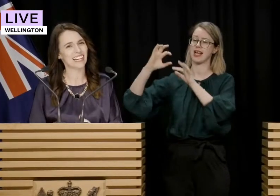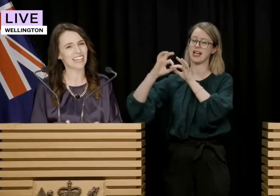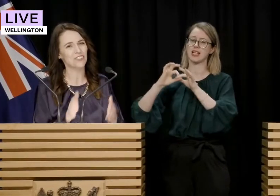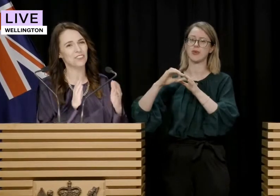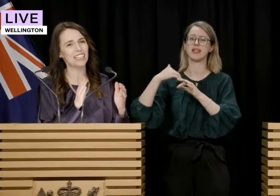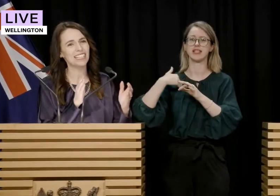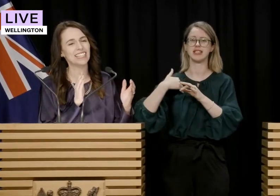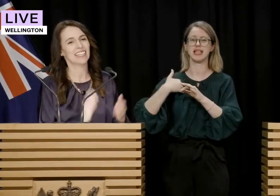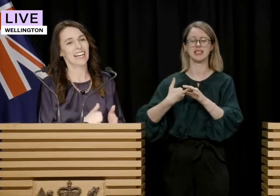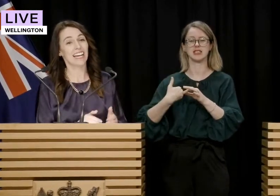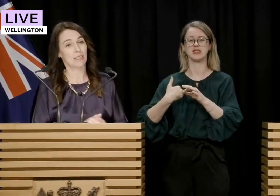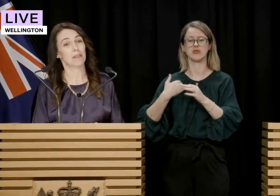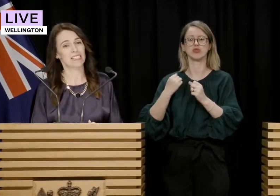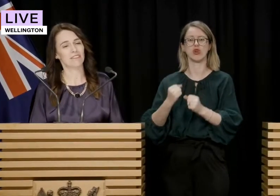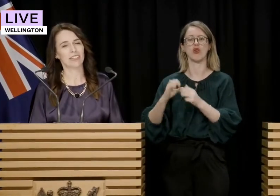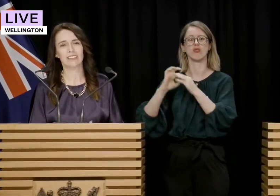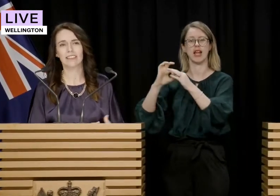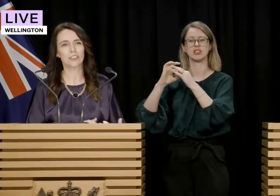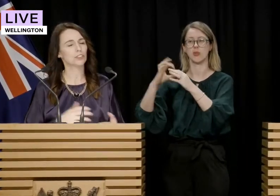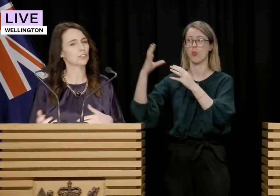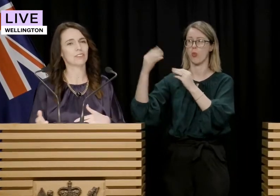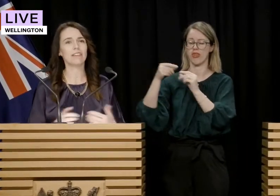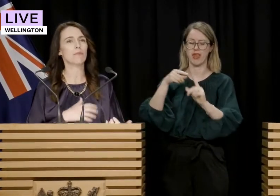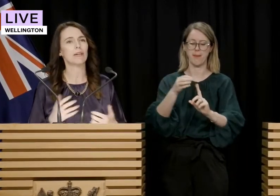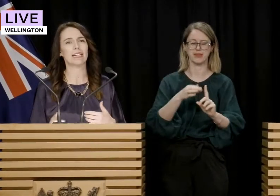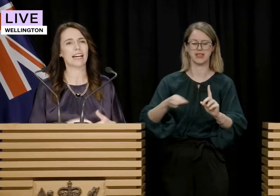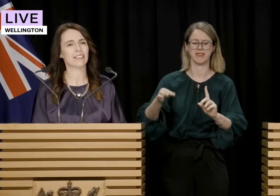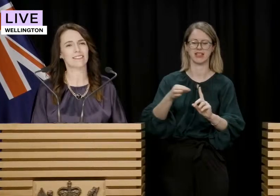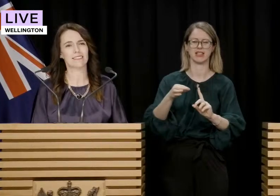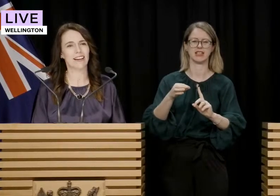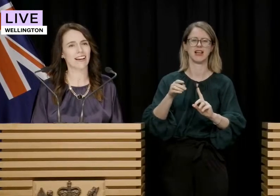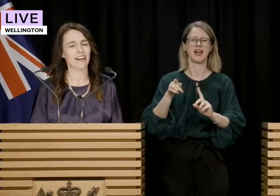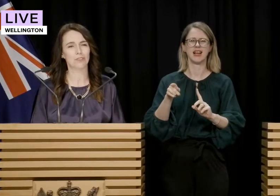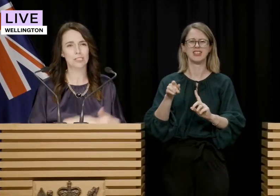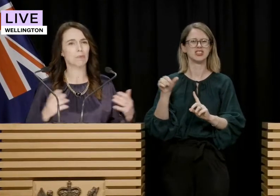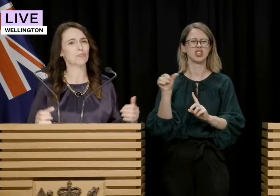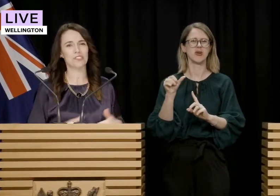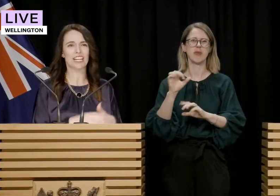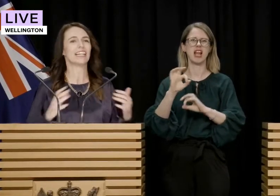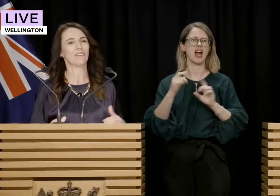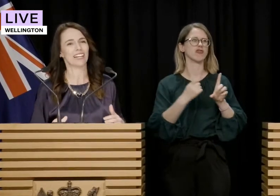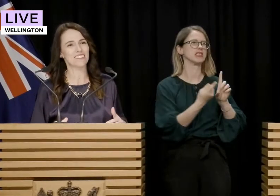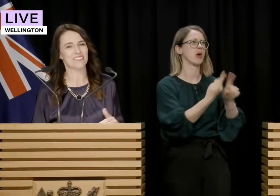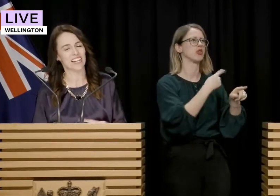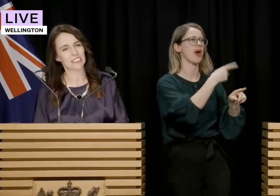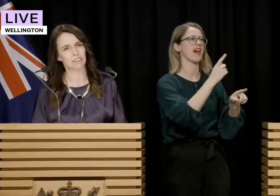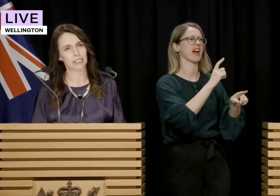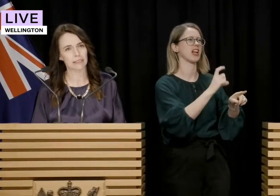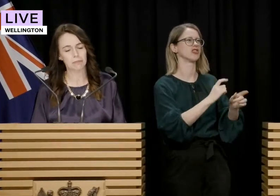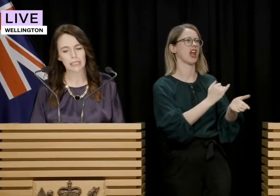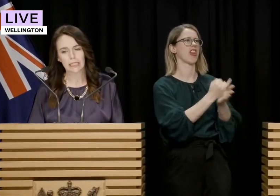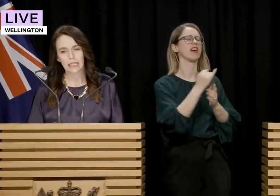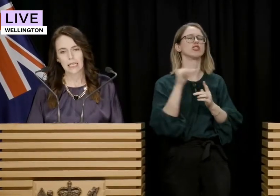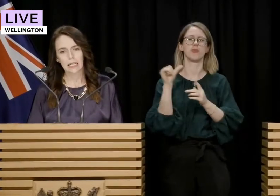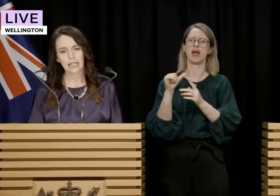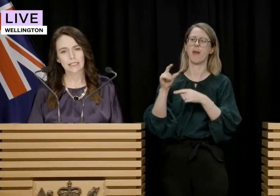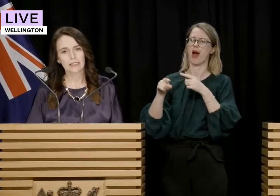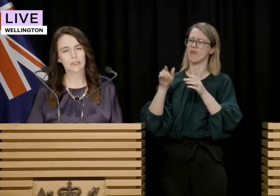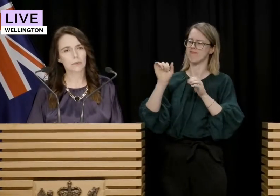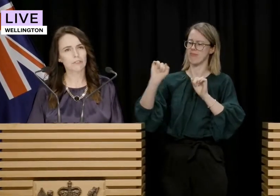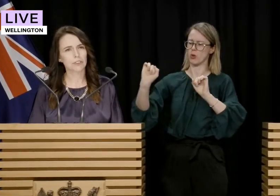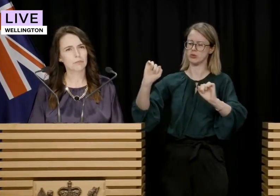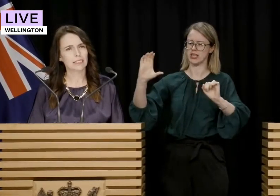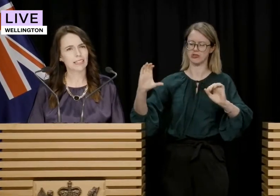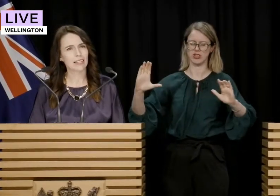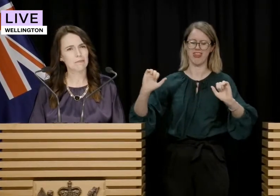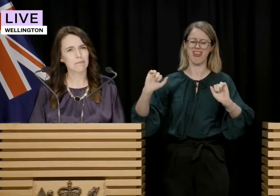between that country and the Pacific. It should never be as a response to anyone else's activity. As